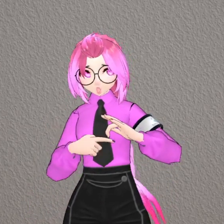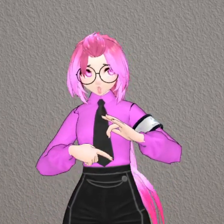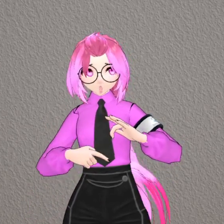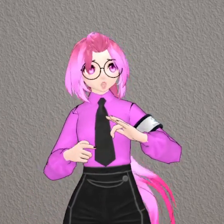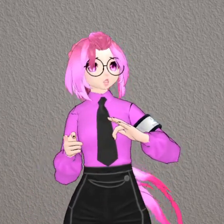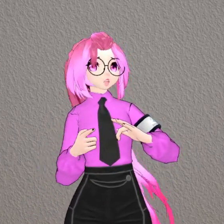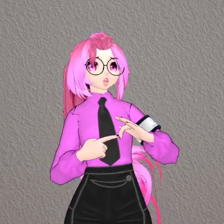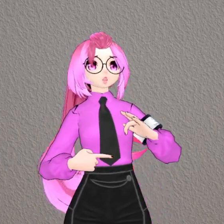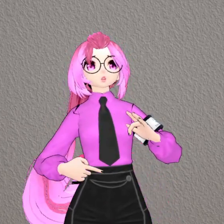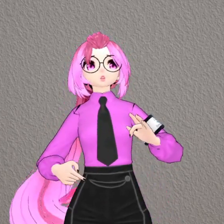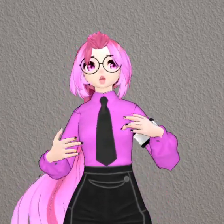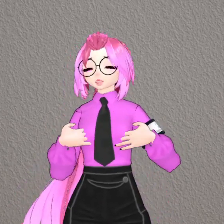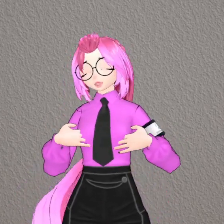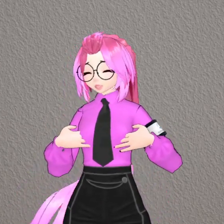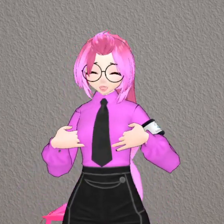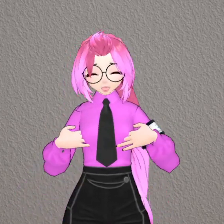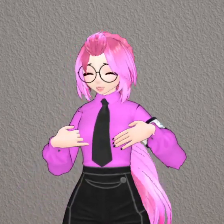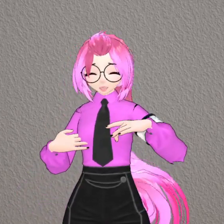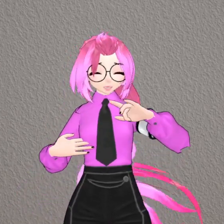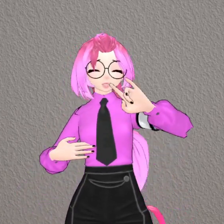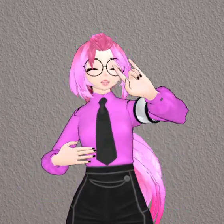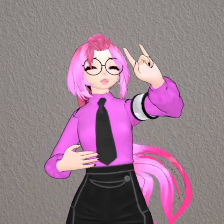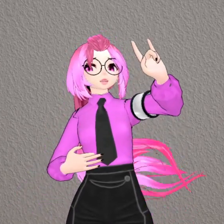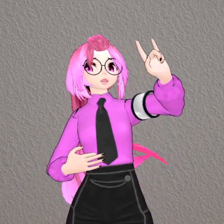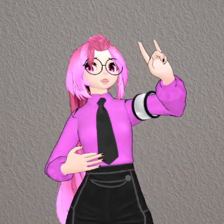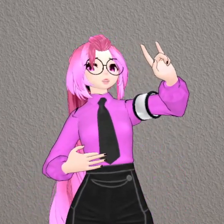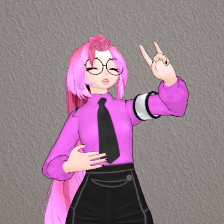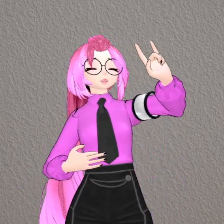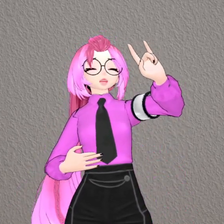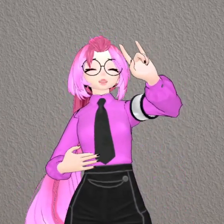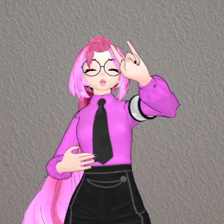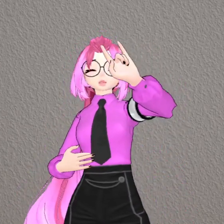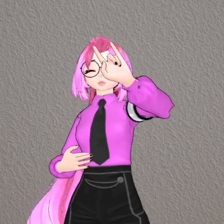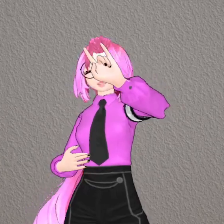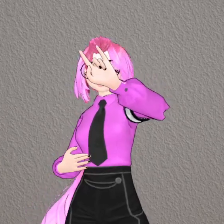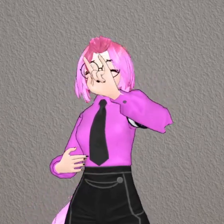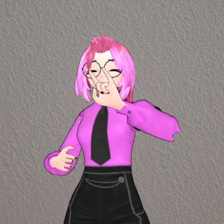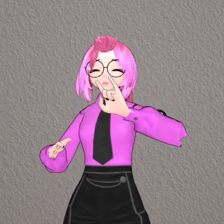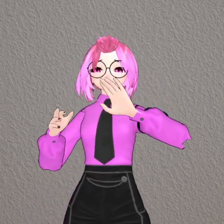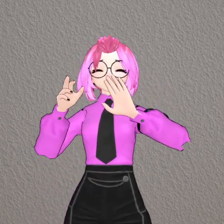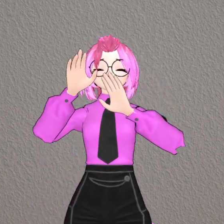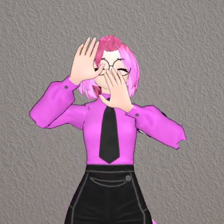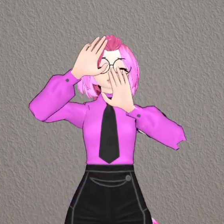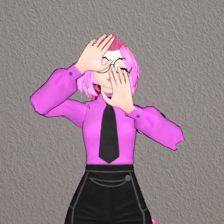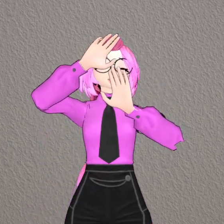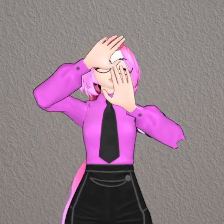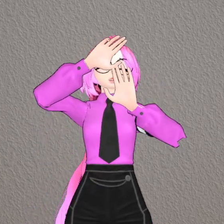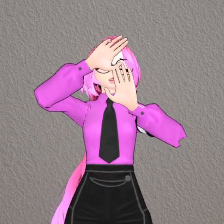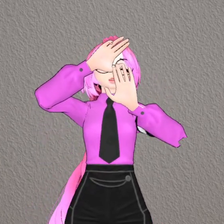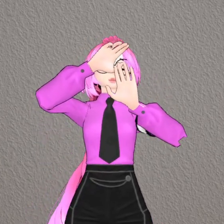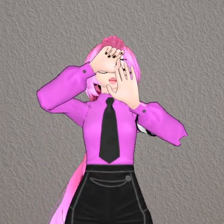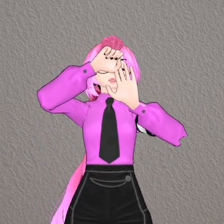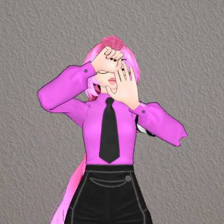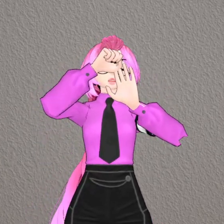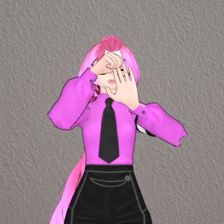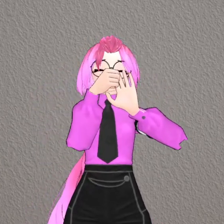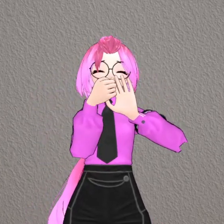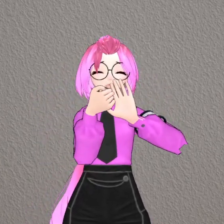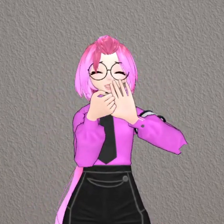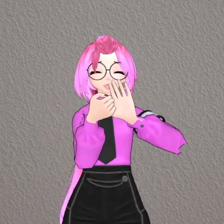hello. Just flick it. If you don't have index, you can just use a rock and roll hand, or you can use a flat hand and then